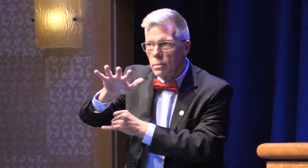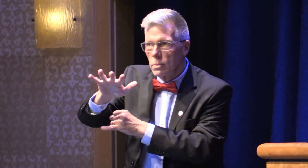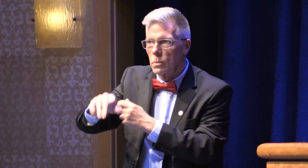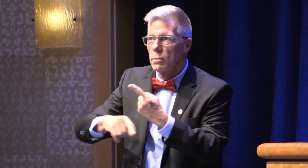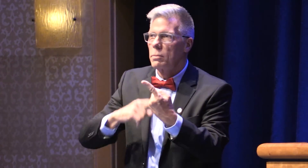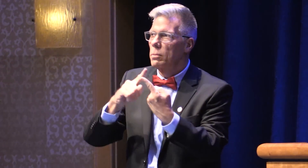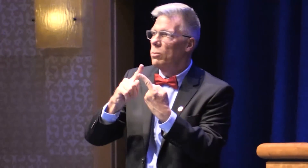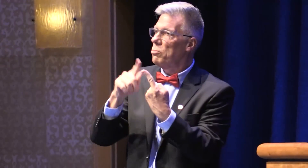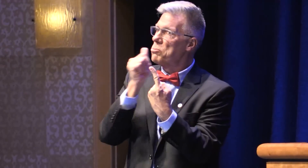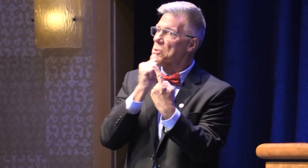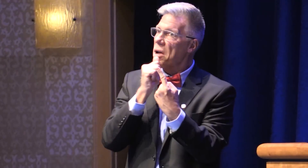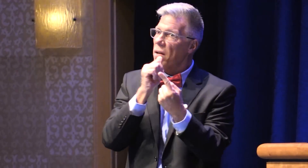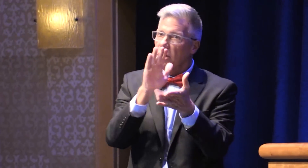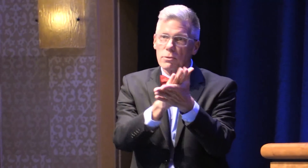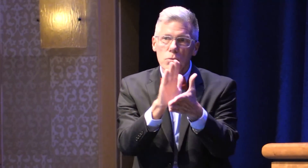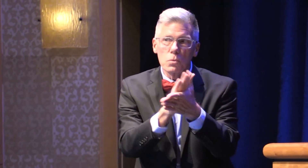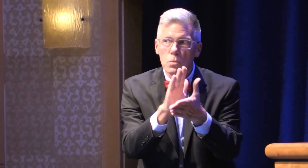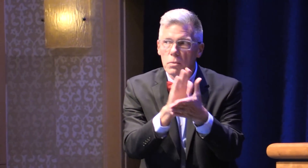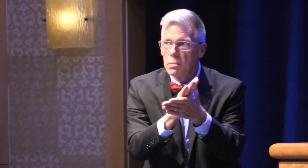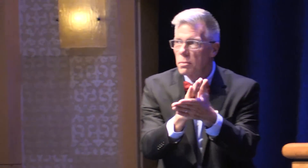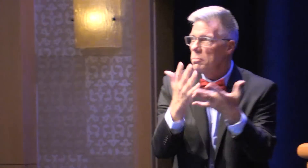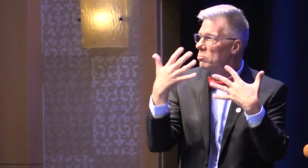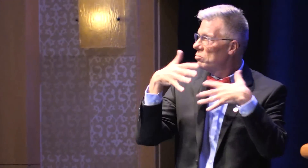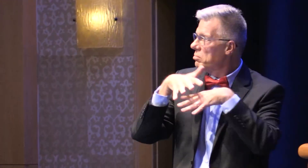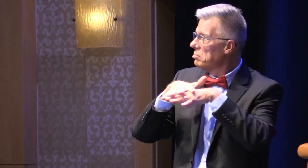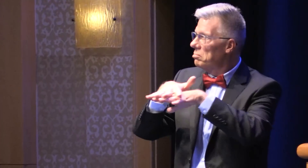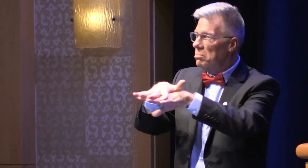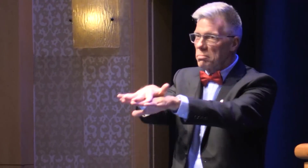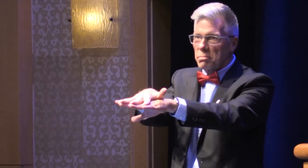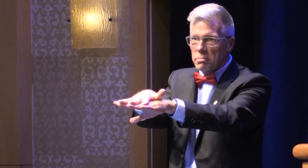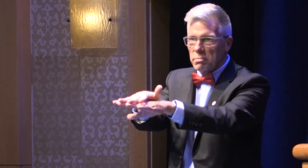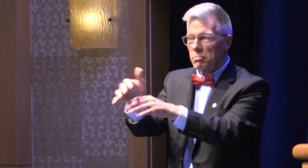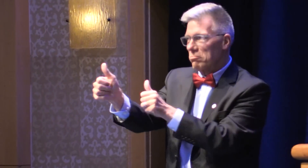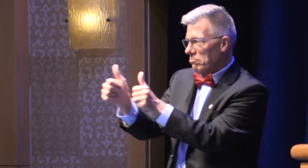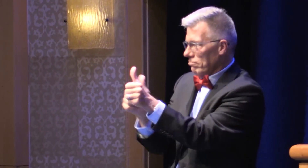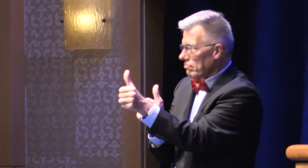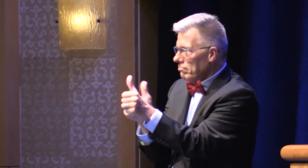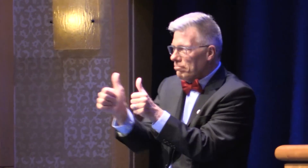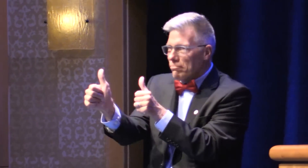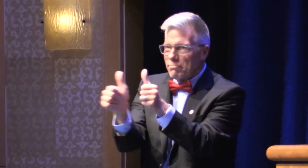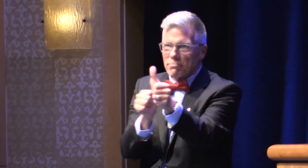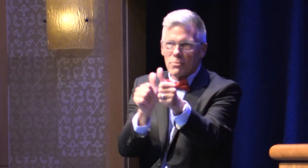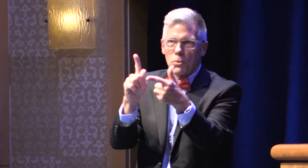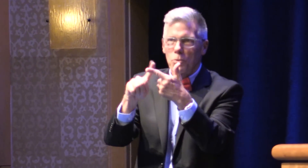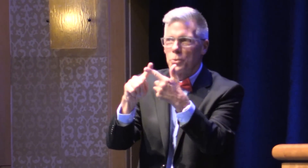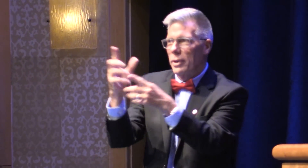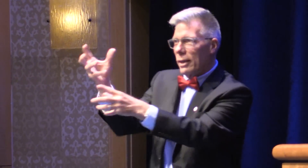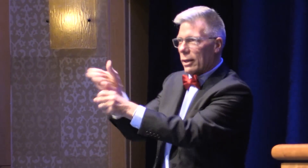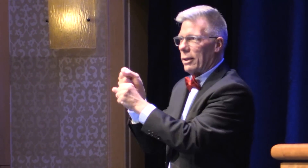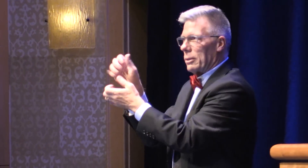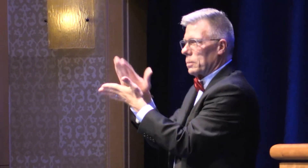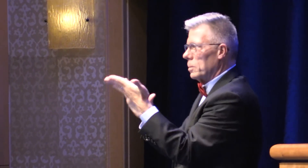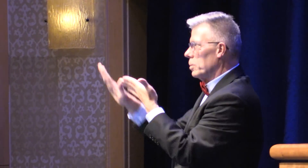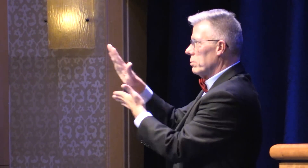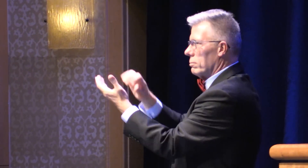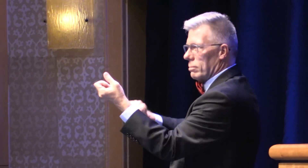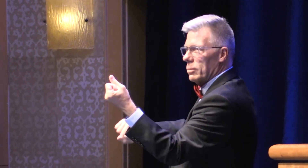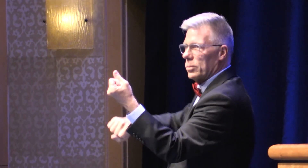residential schools, or private schools, or mainstream programs. It's a scholarship